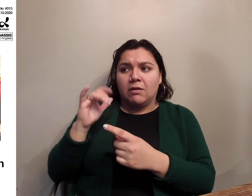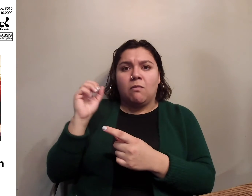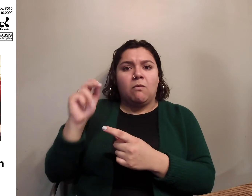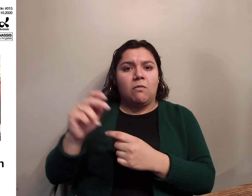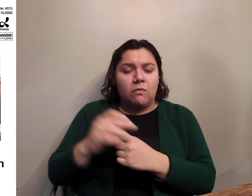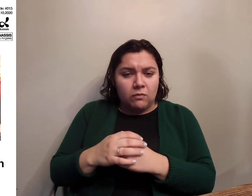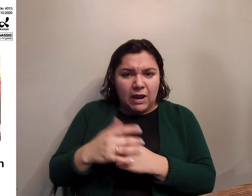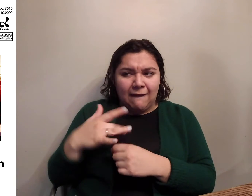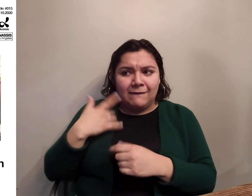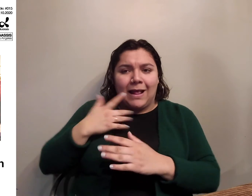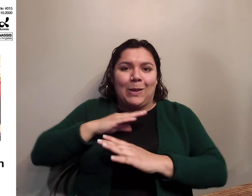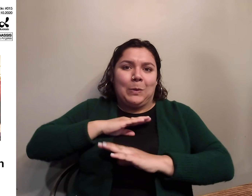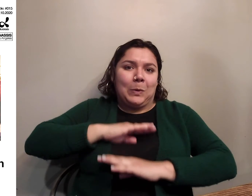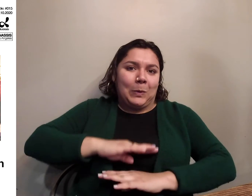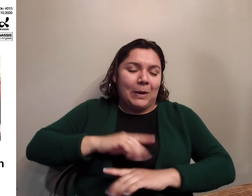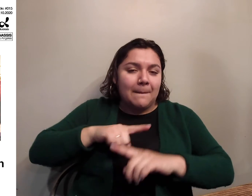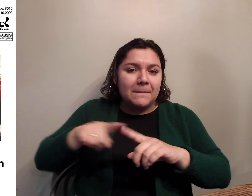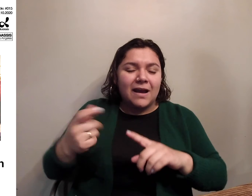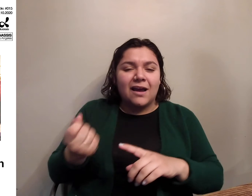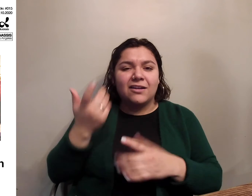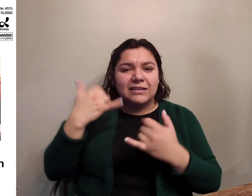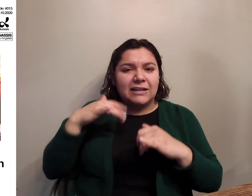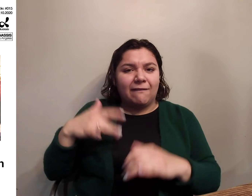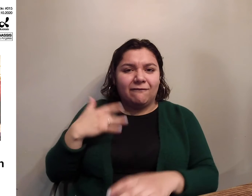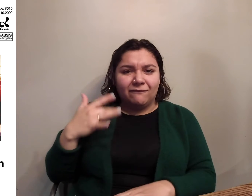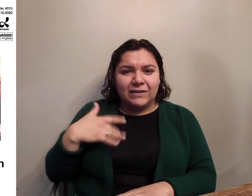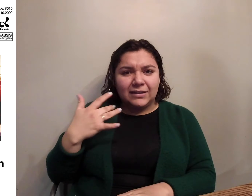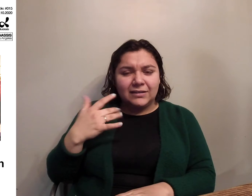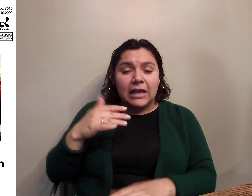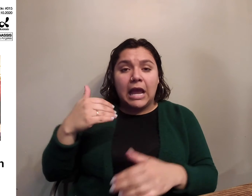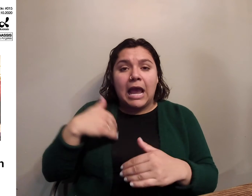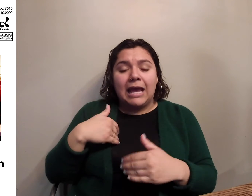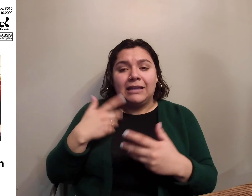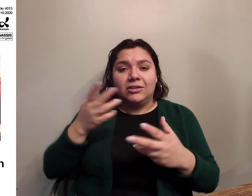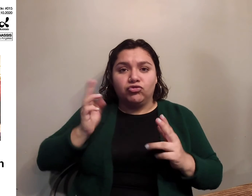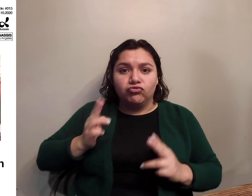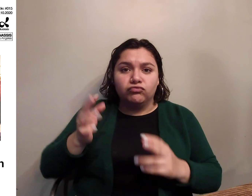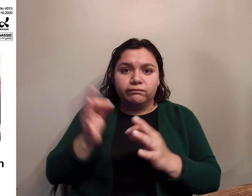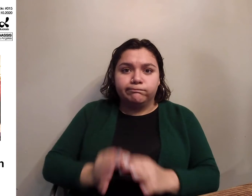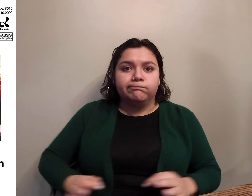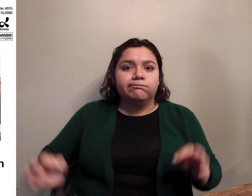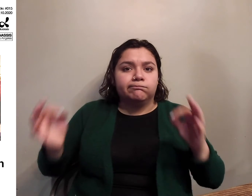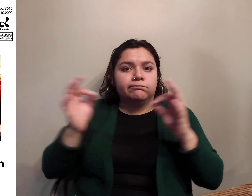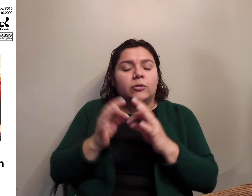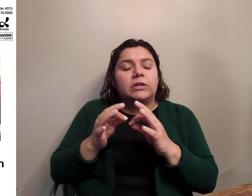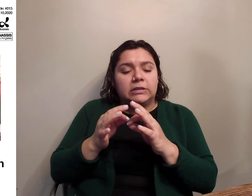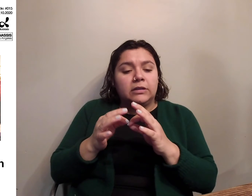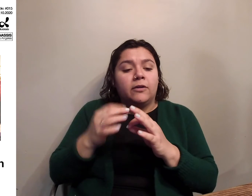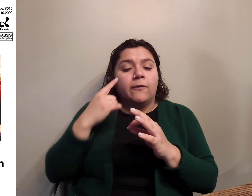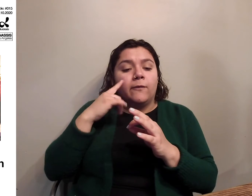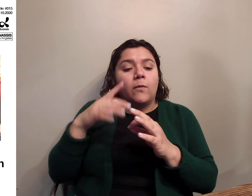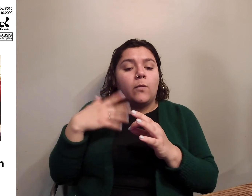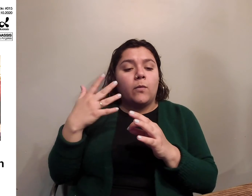little relief, but it still feels like that. It has the urgency of